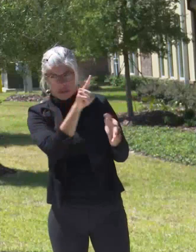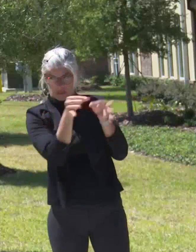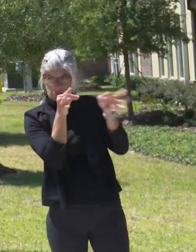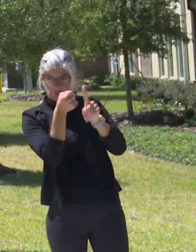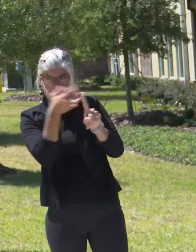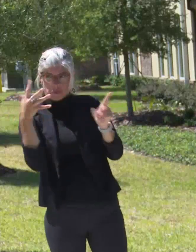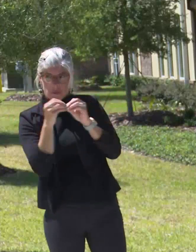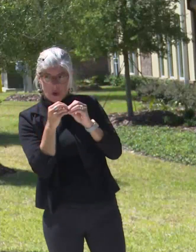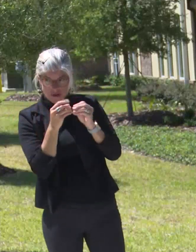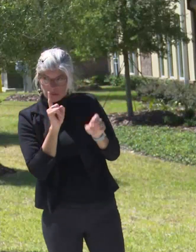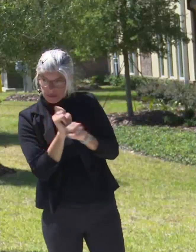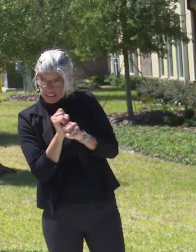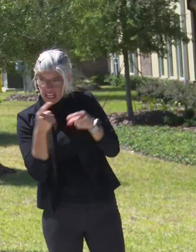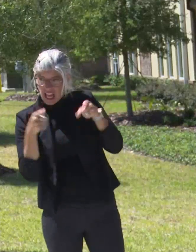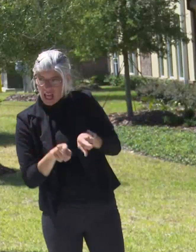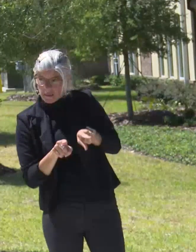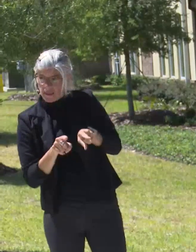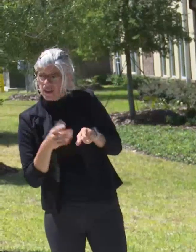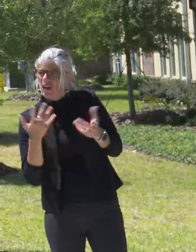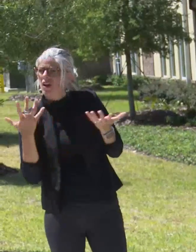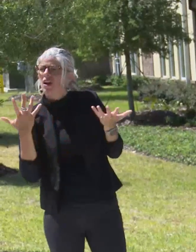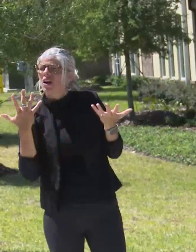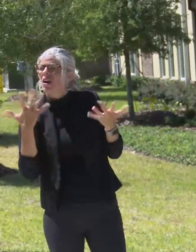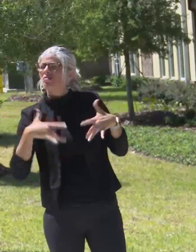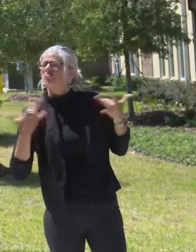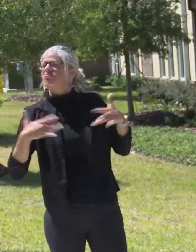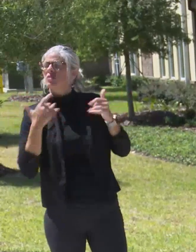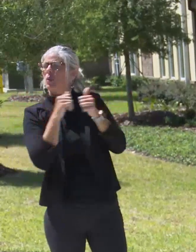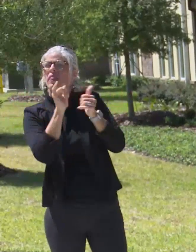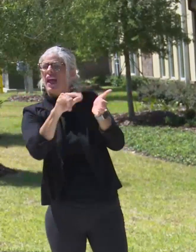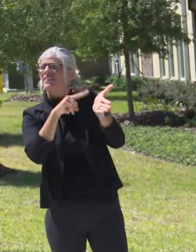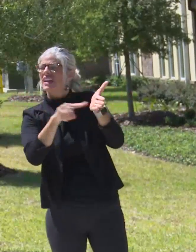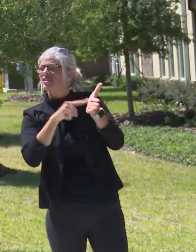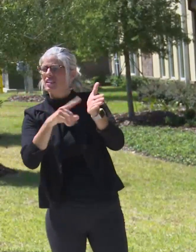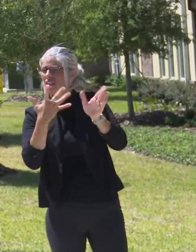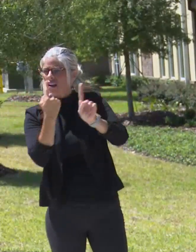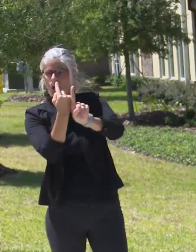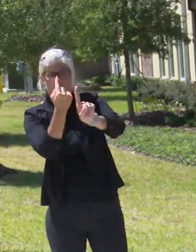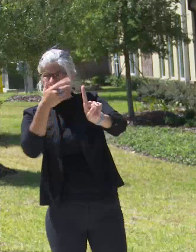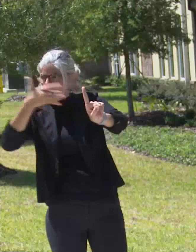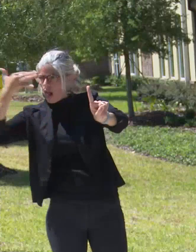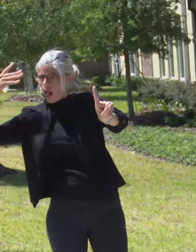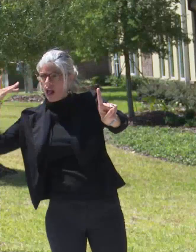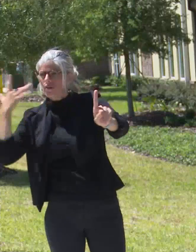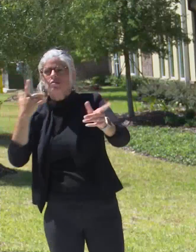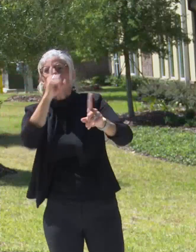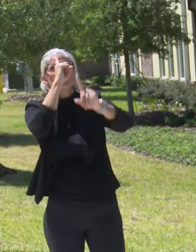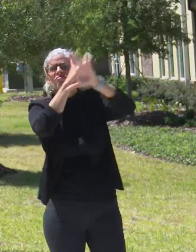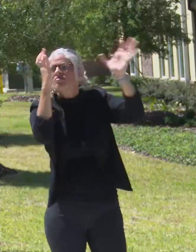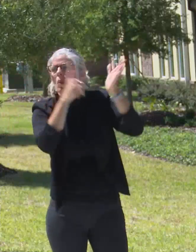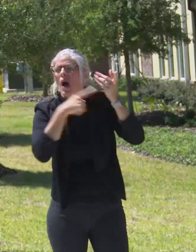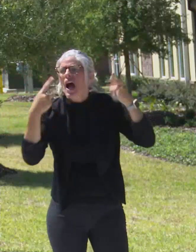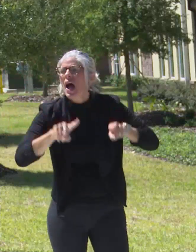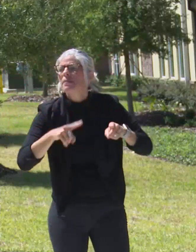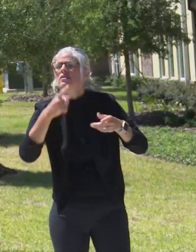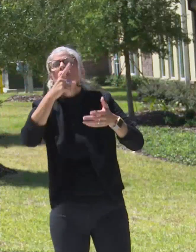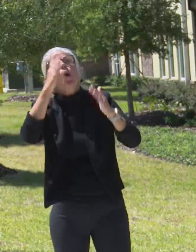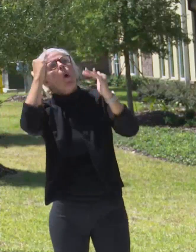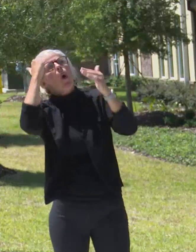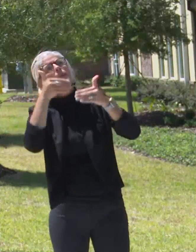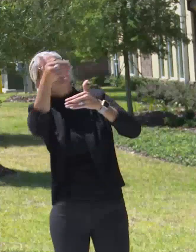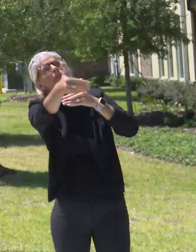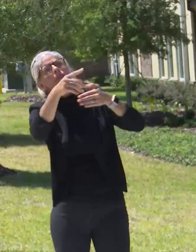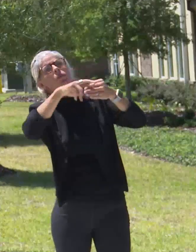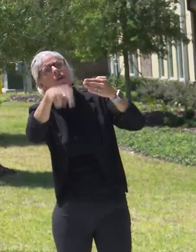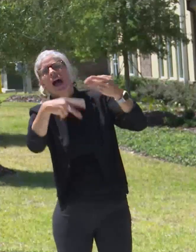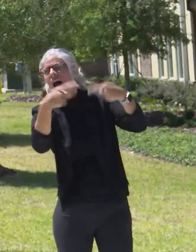happened, what the scope of that investigation will be, how far back it will go, and what your expectations and what kind of outcome you'd like to see. So first,